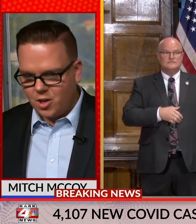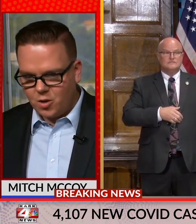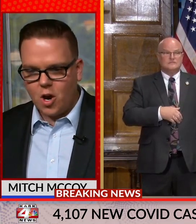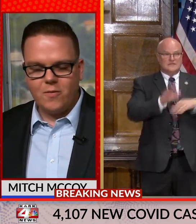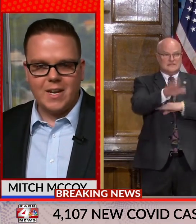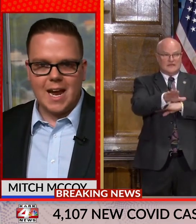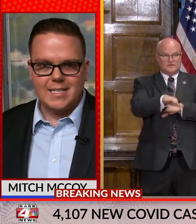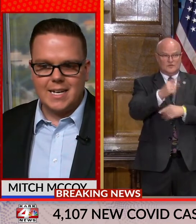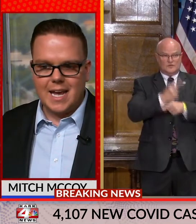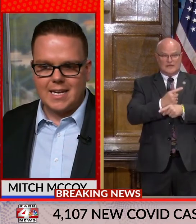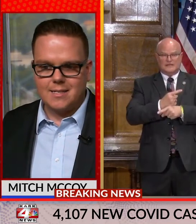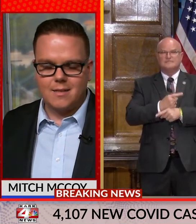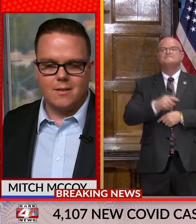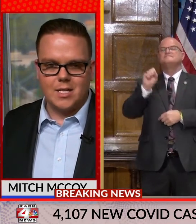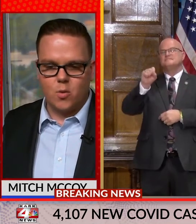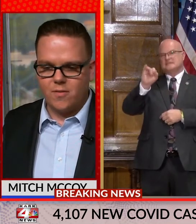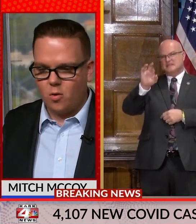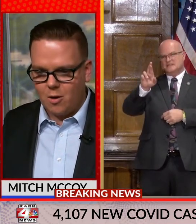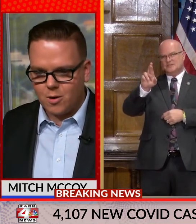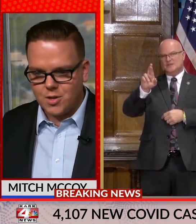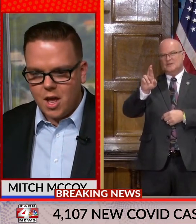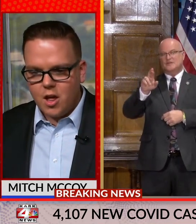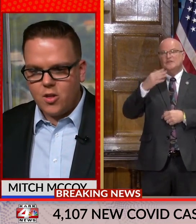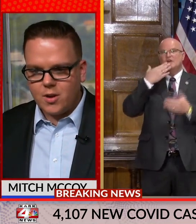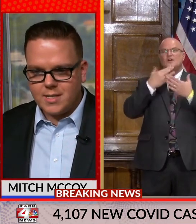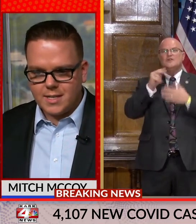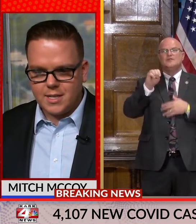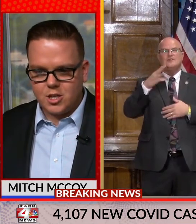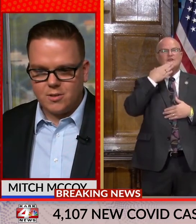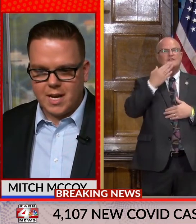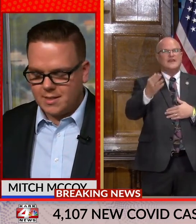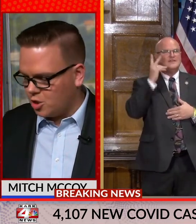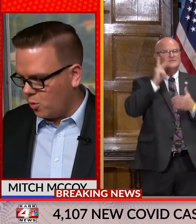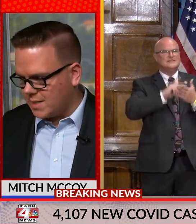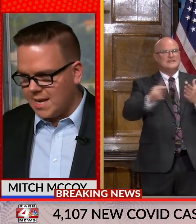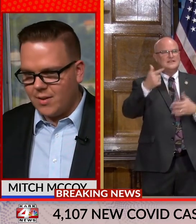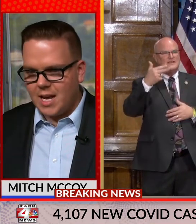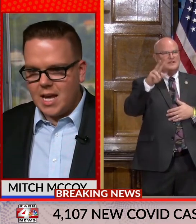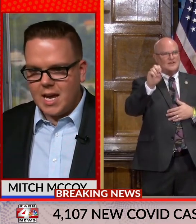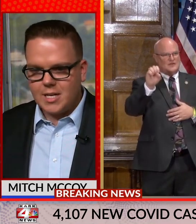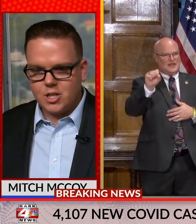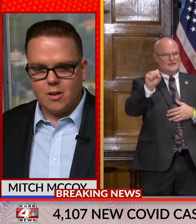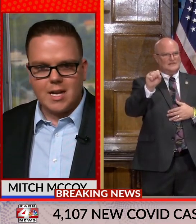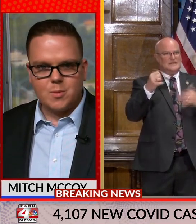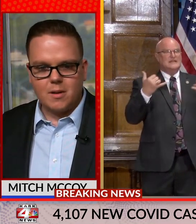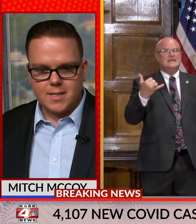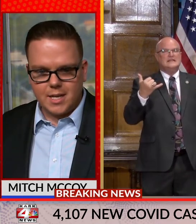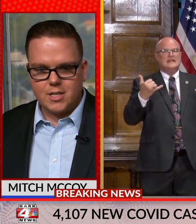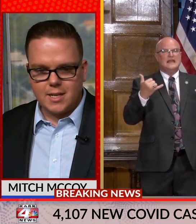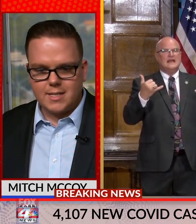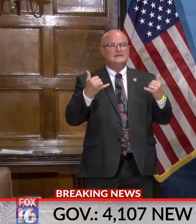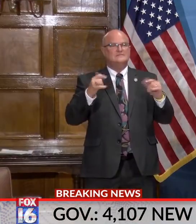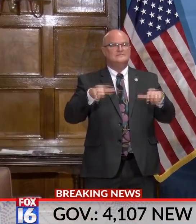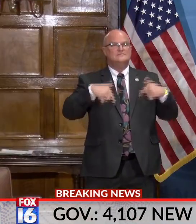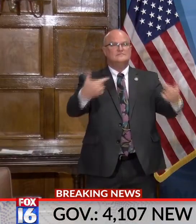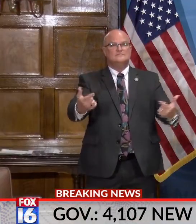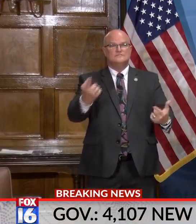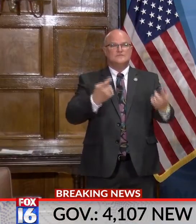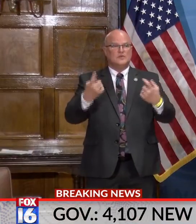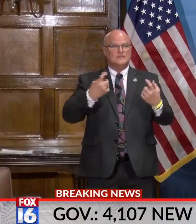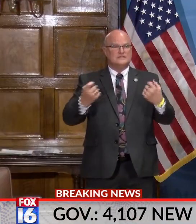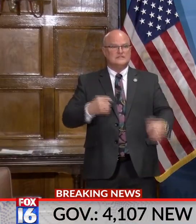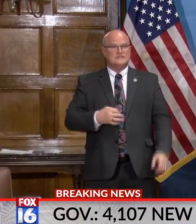4,107 new COVID-19 cases in the last 24 hours, 36 additional deaths, and 27 additional hospitalizations. Let's go back to the